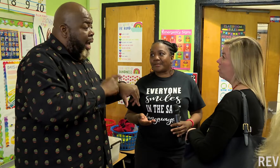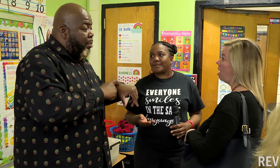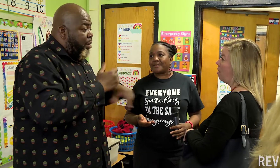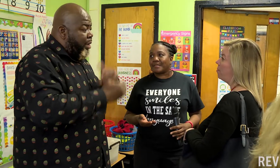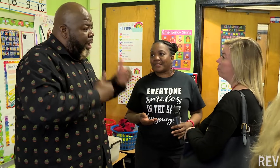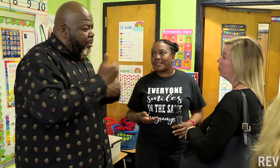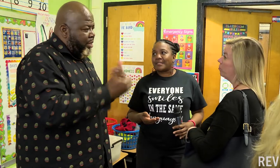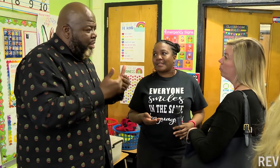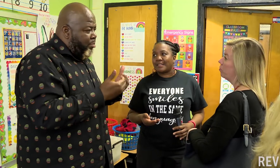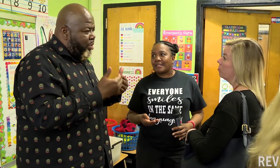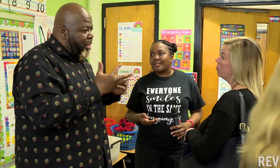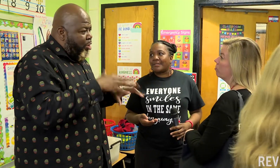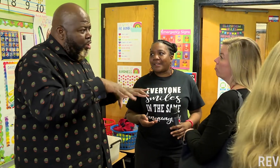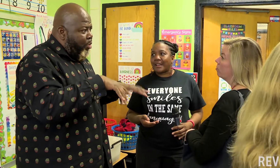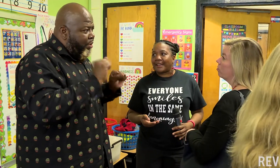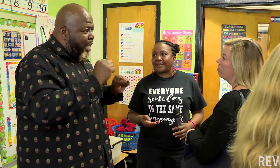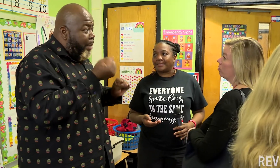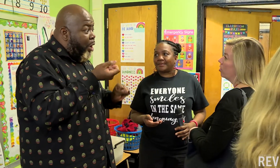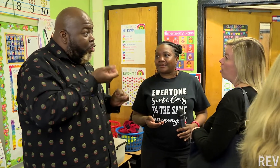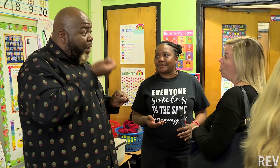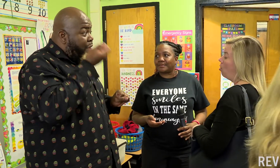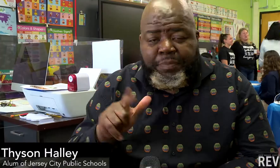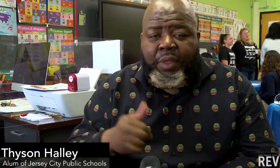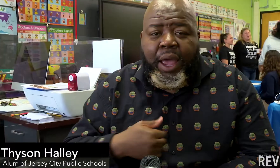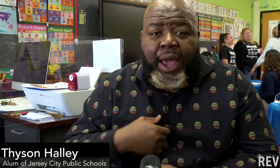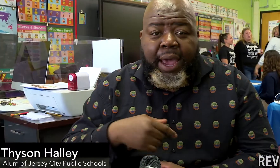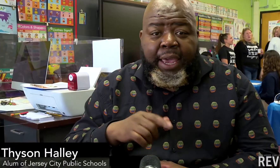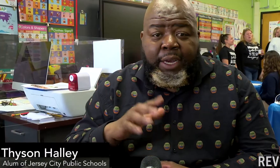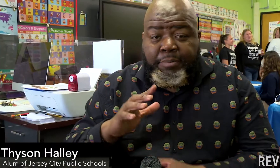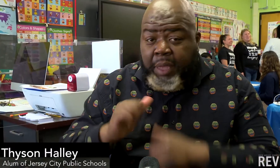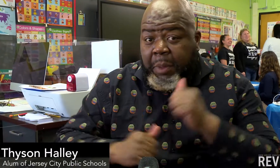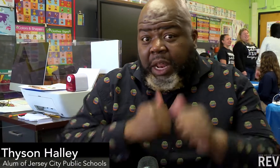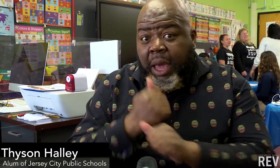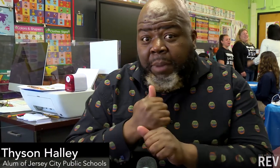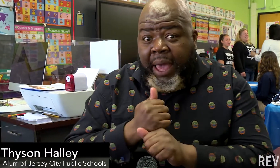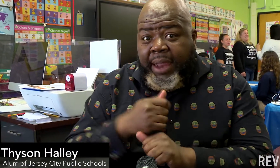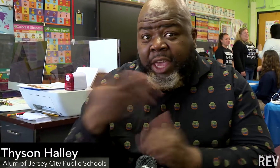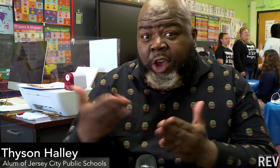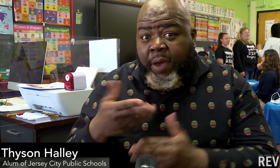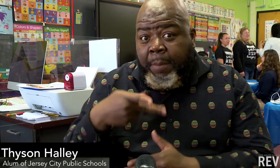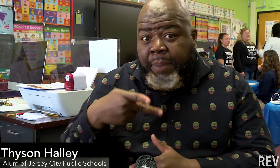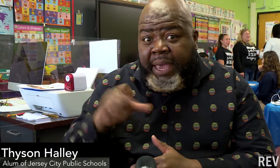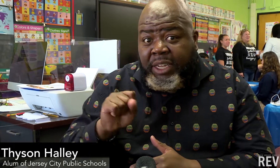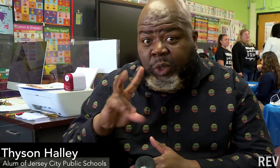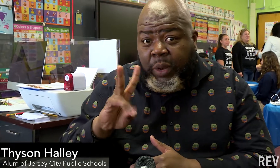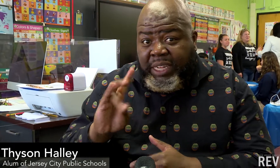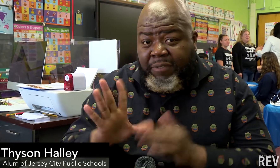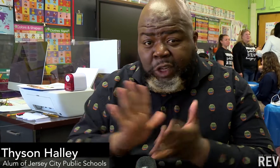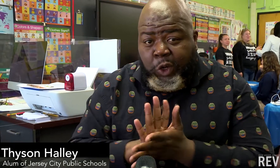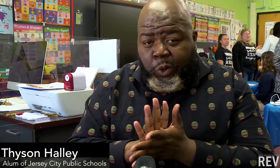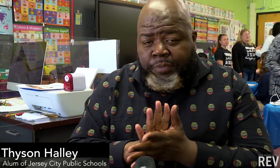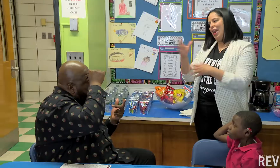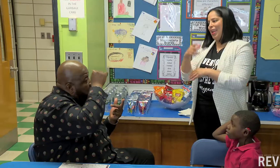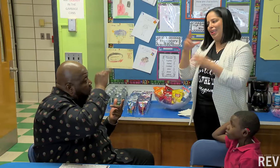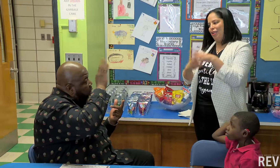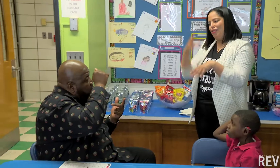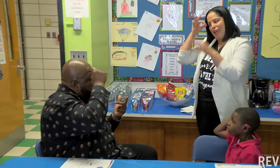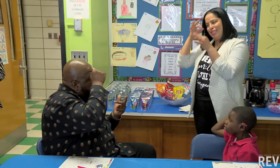in and that's one of our connections to the deaf community. I am an alumni here at PS27 school and it's